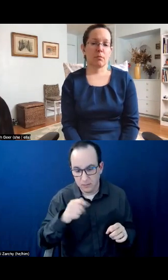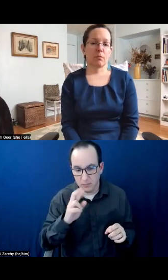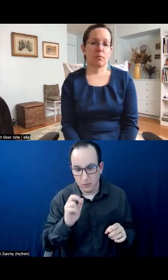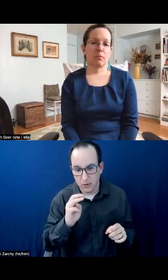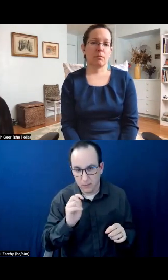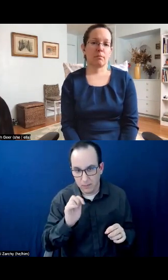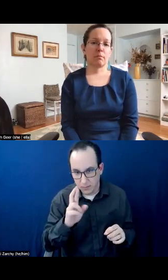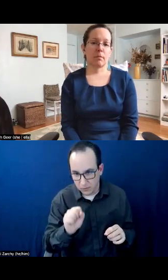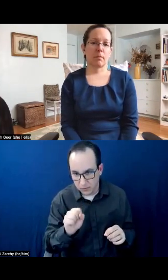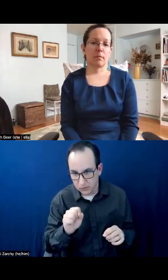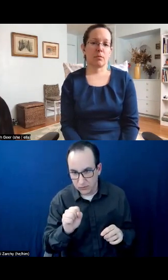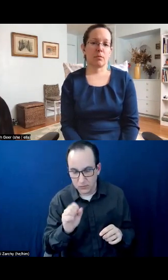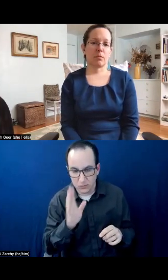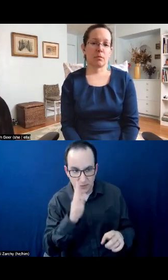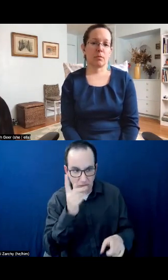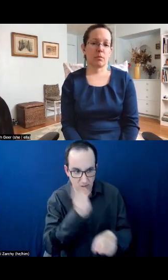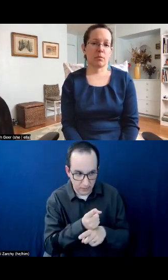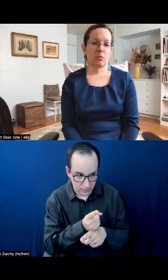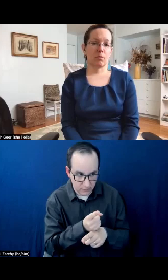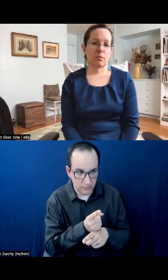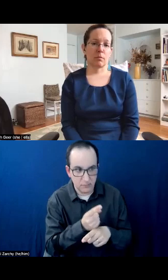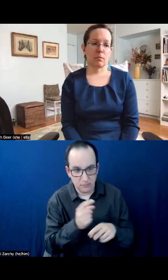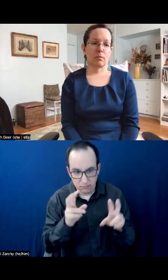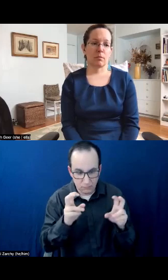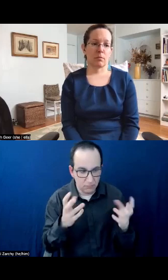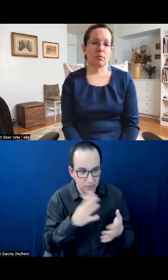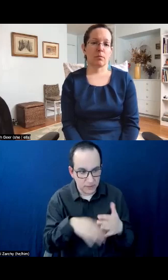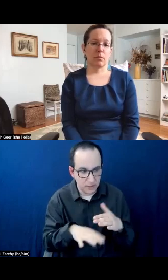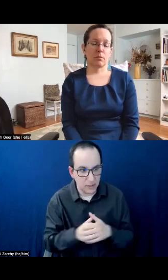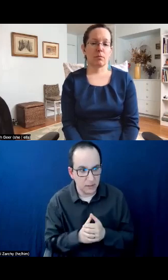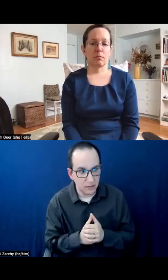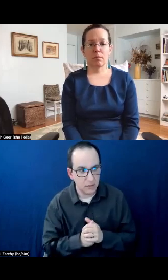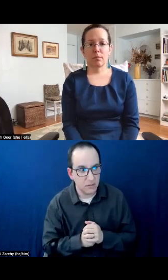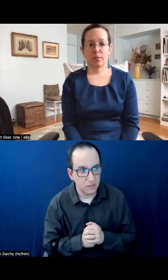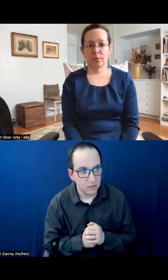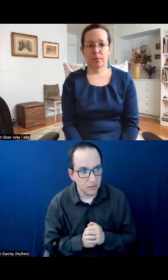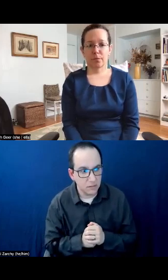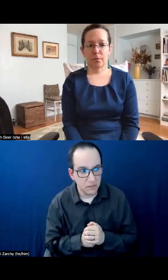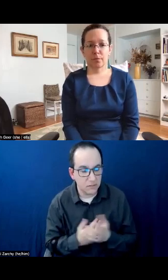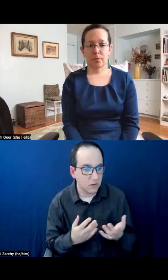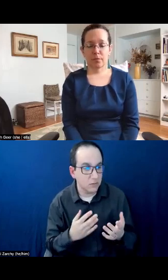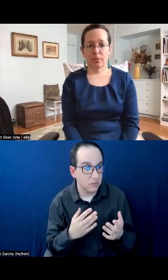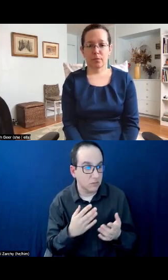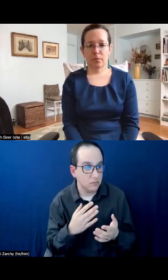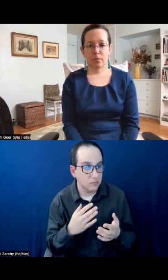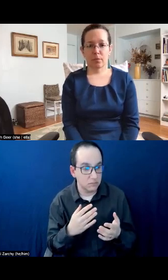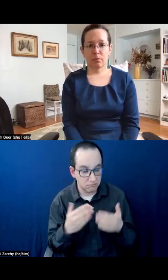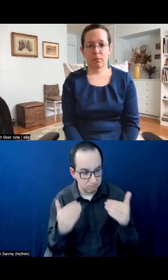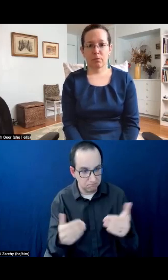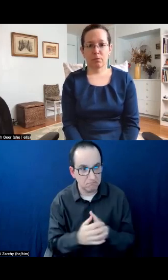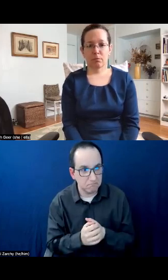And you can cover all of the parameters to ensure that they are correct.